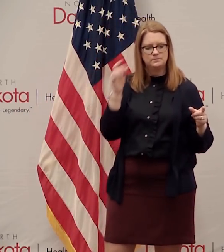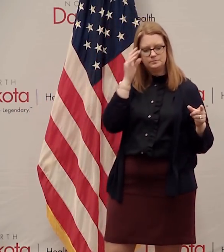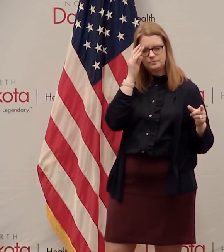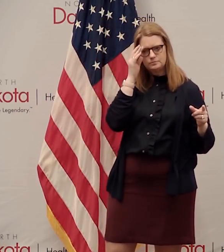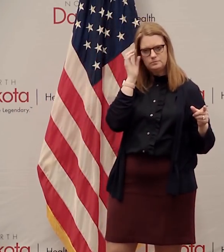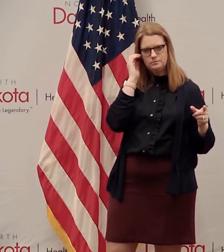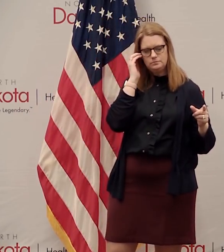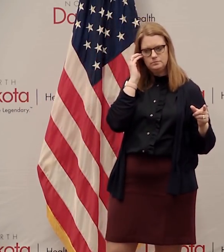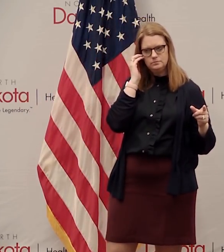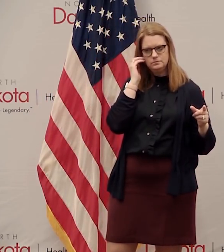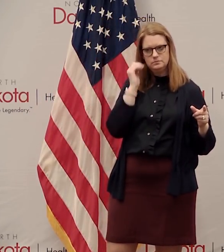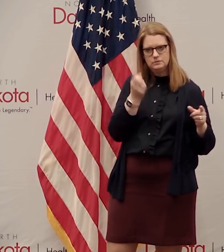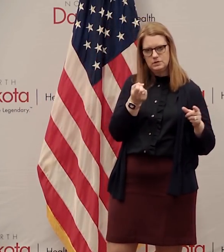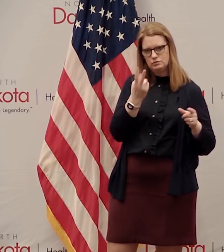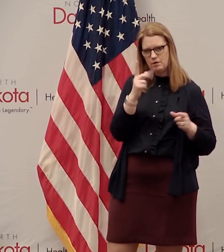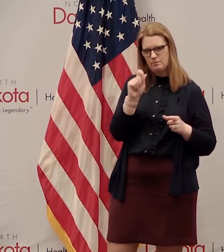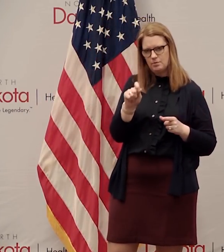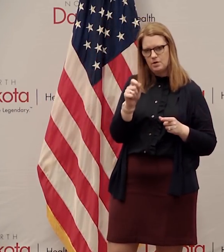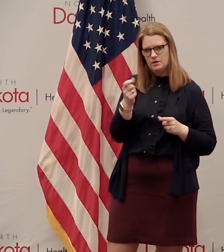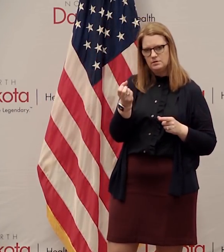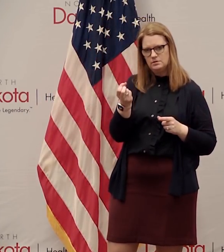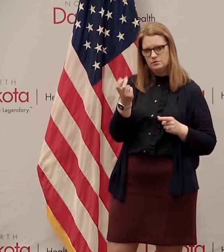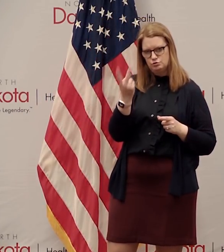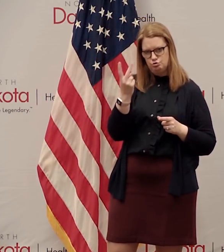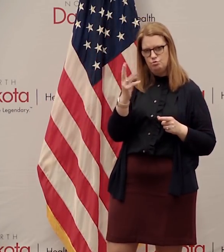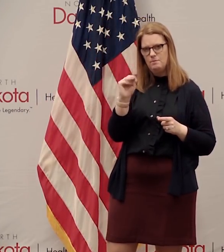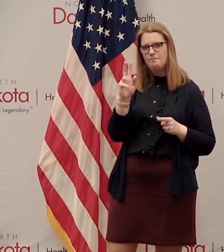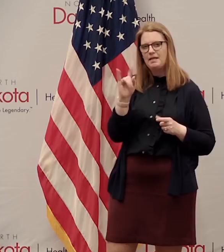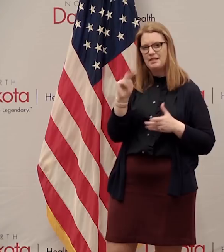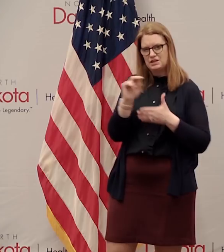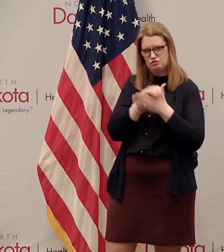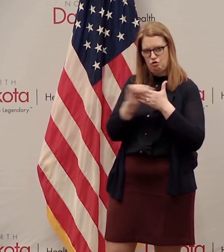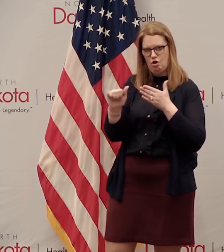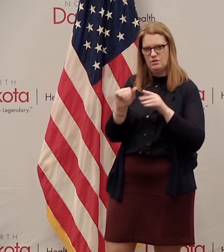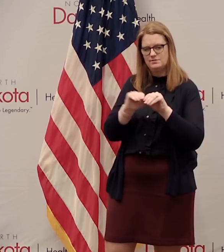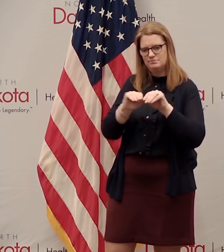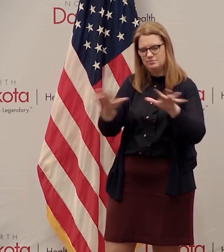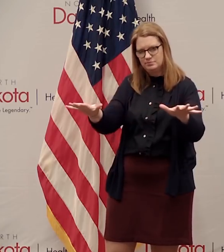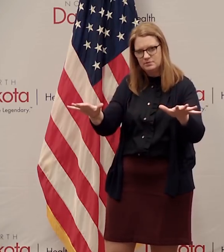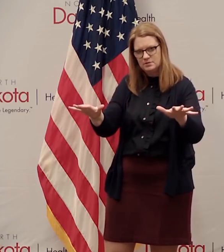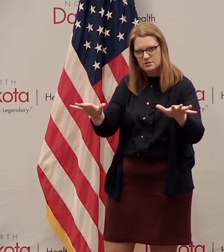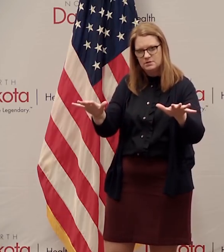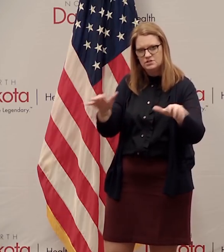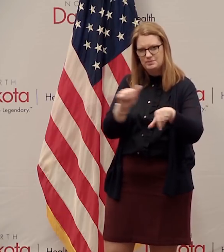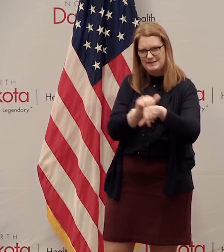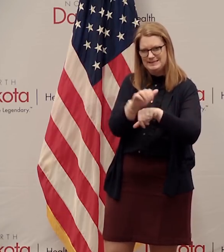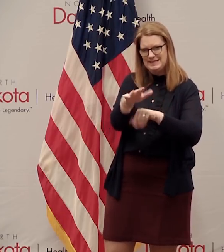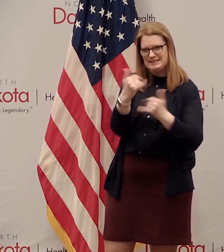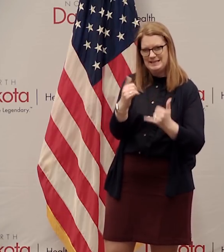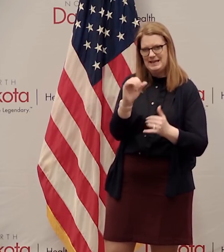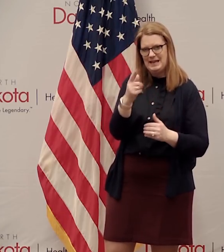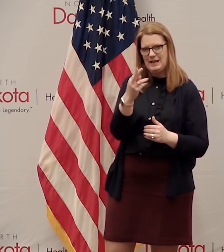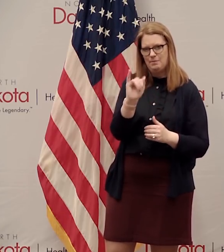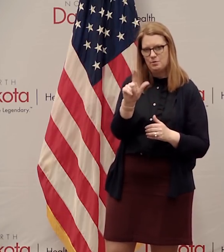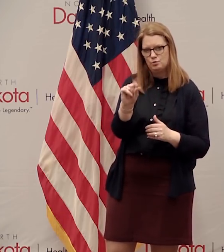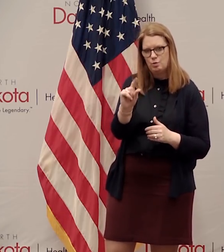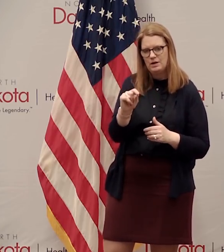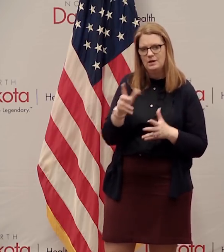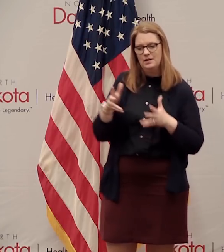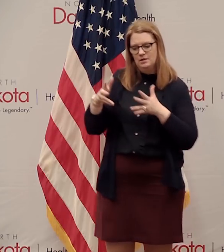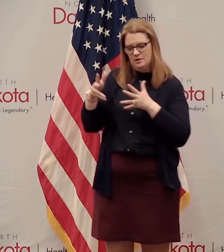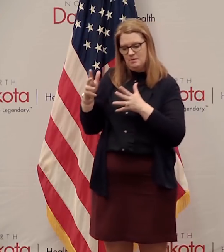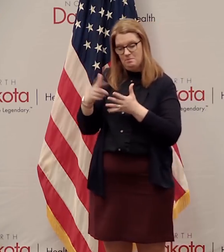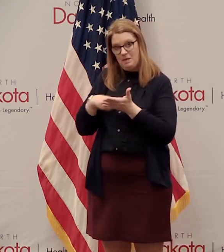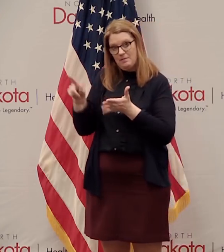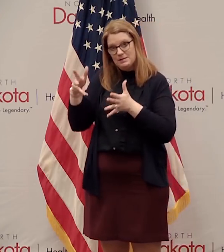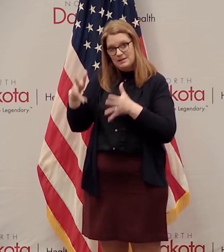The amount that we got through, $12.12 million worth, should get to claimants today, April 20th, and then the remainder of those payments